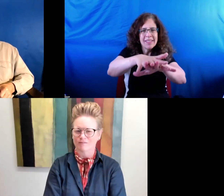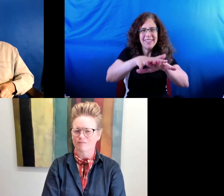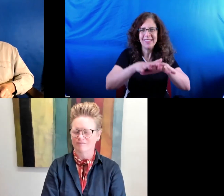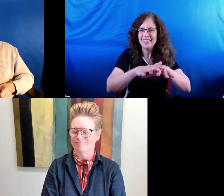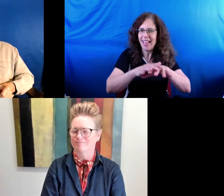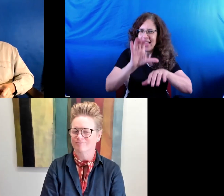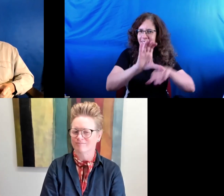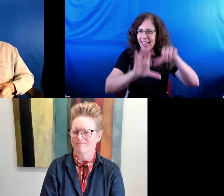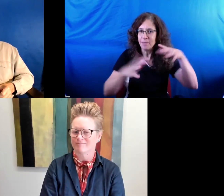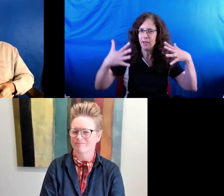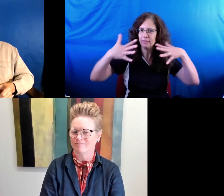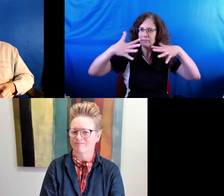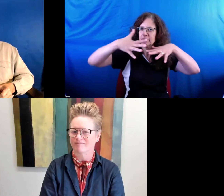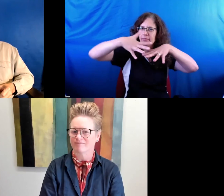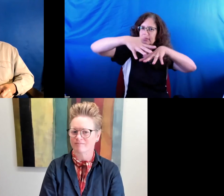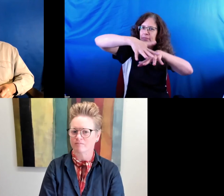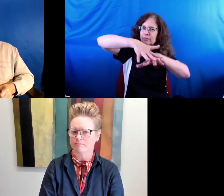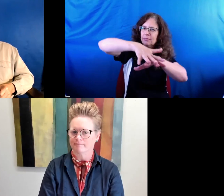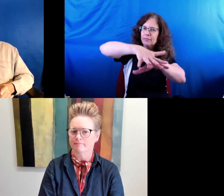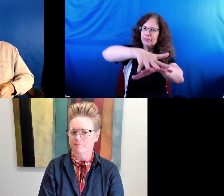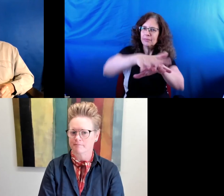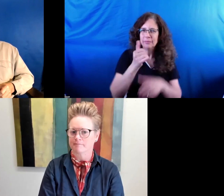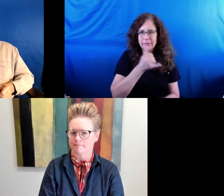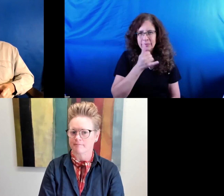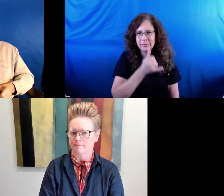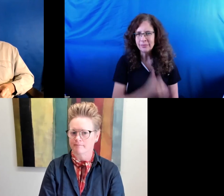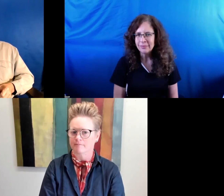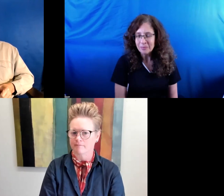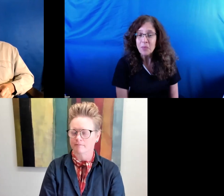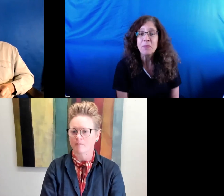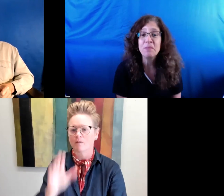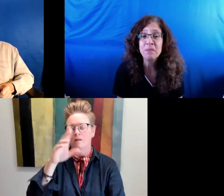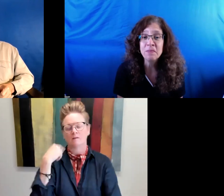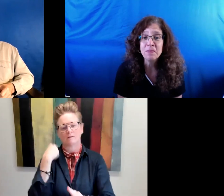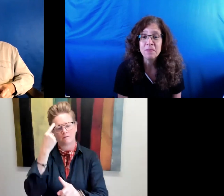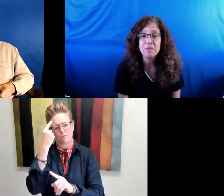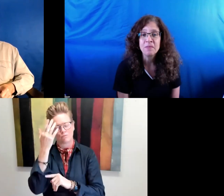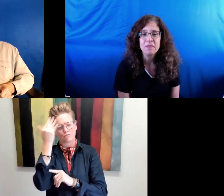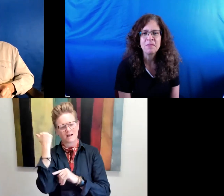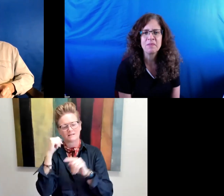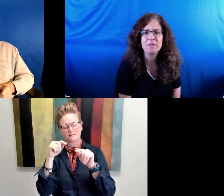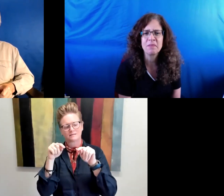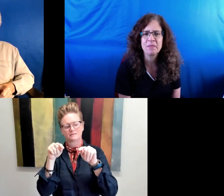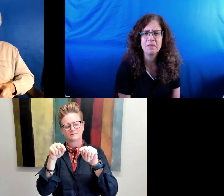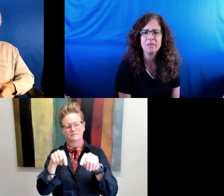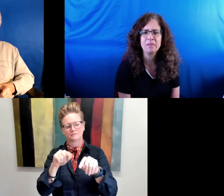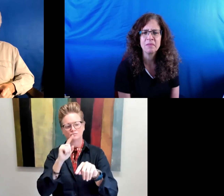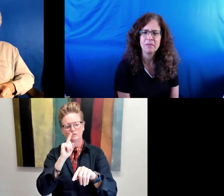more integrated, Brenda says. It's not on top of, it's integrated into. Big difference.